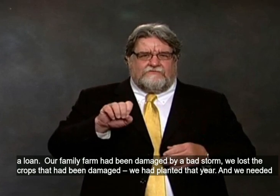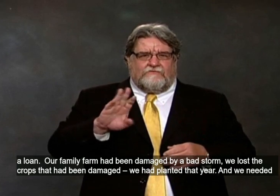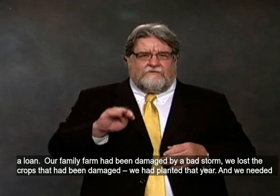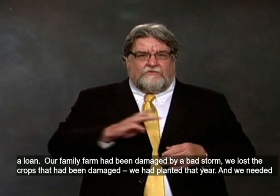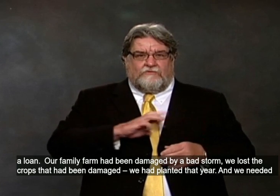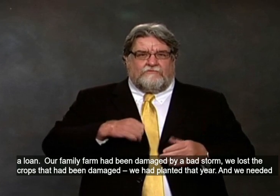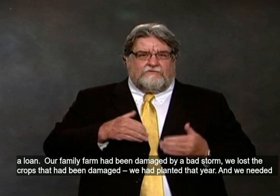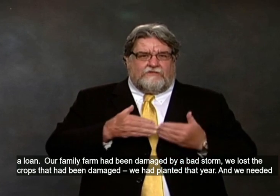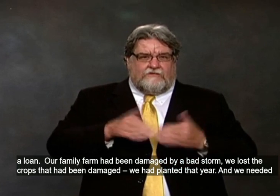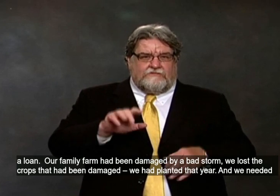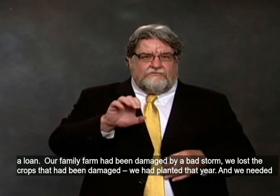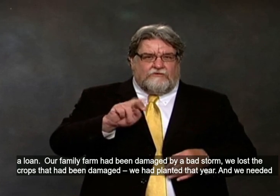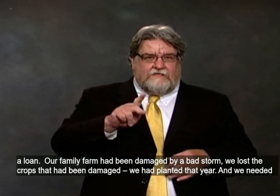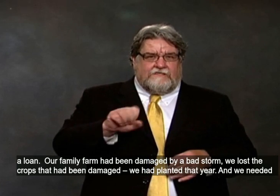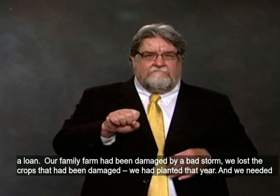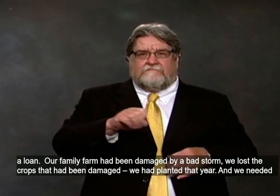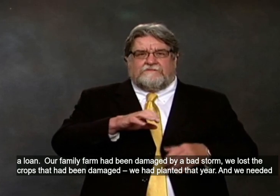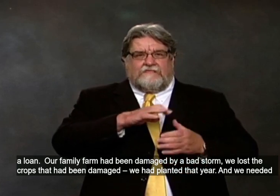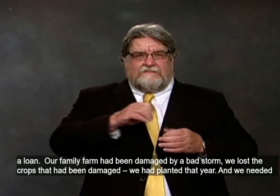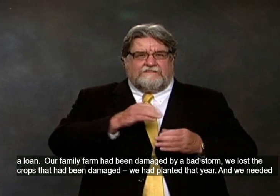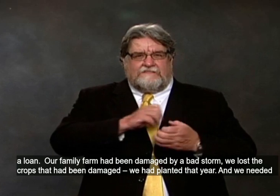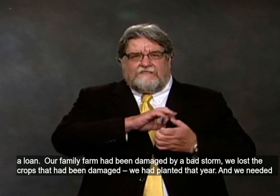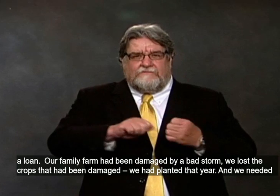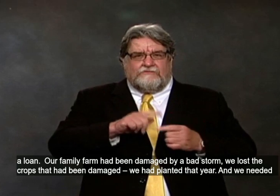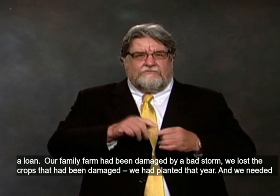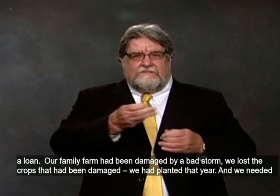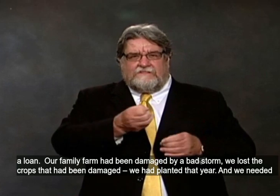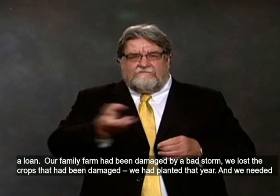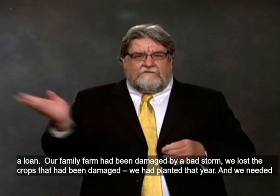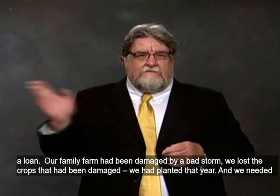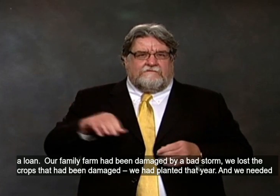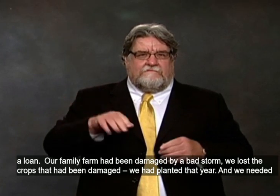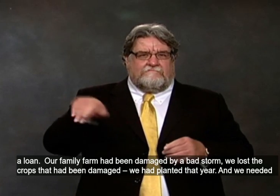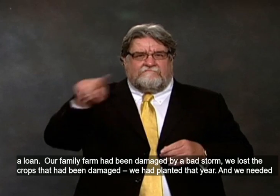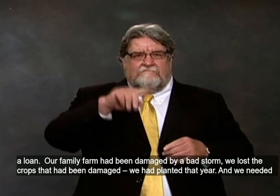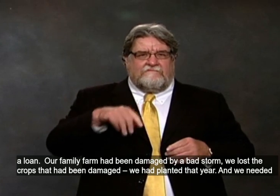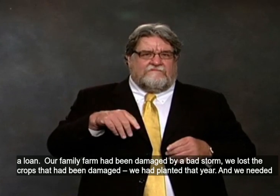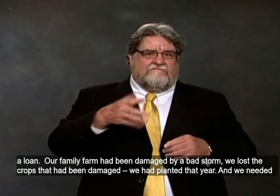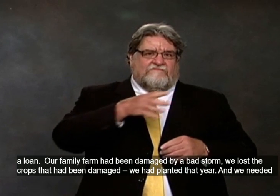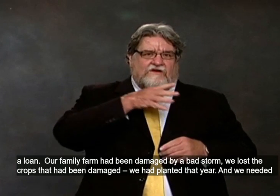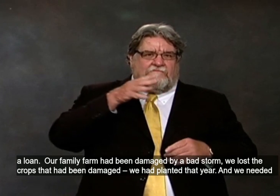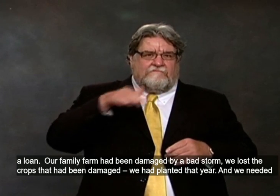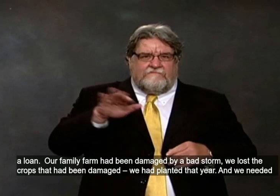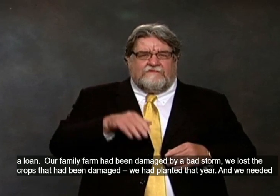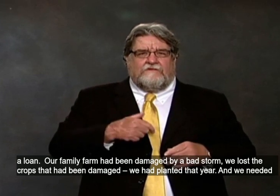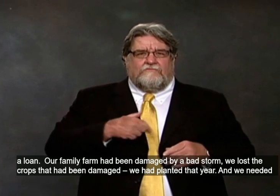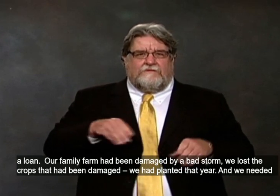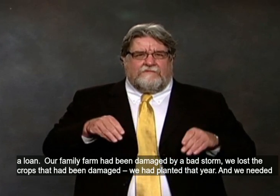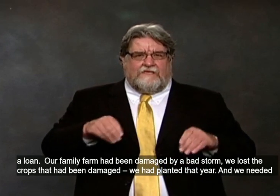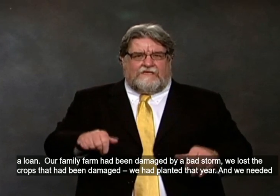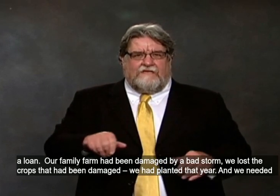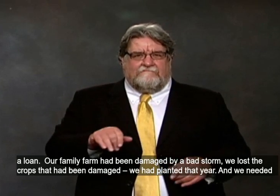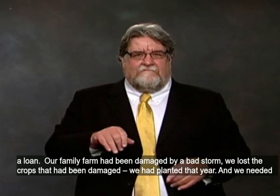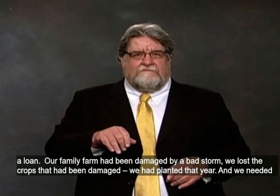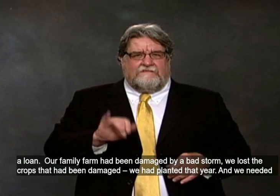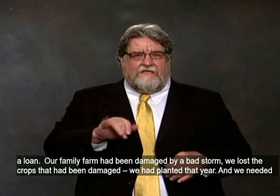storm. We lost the crops that had been damaged and planted that year, and we needed